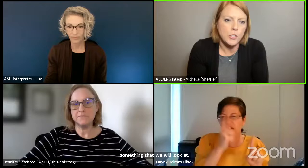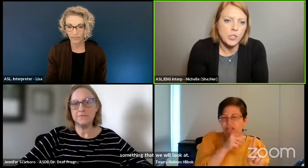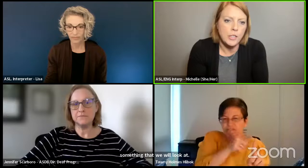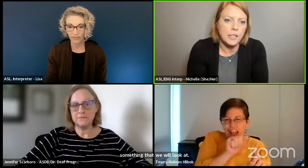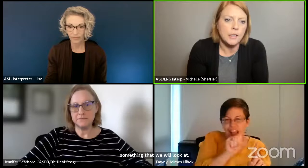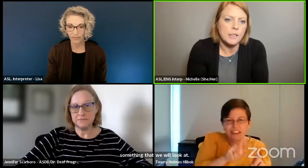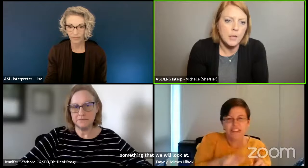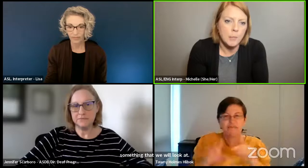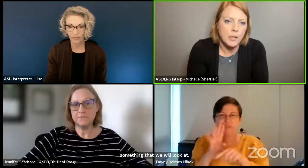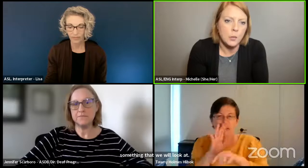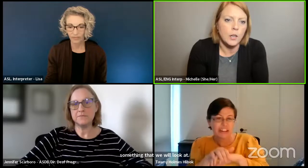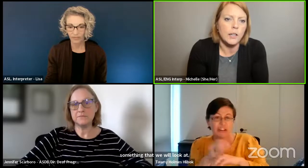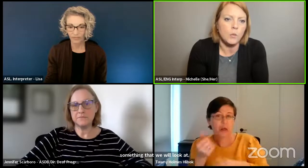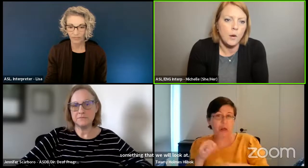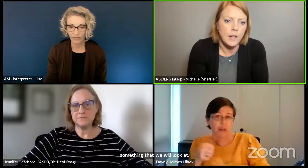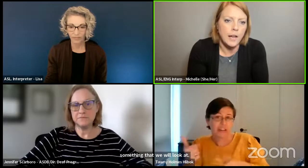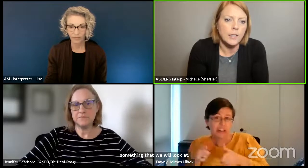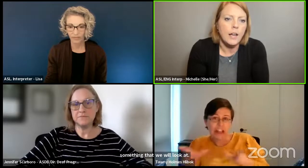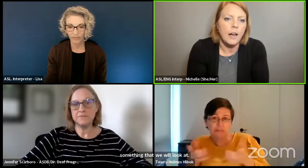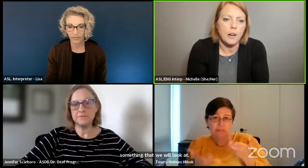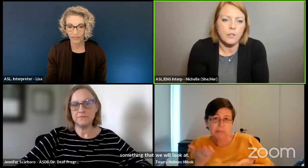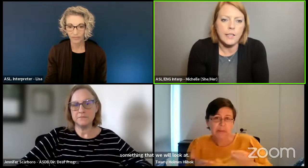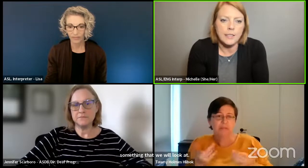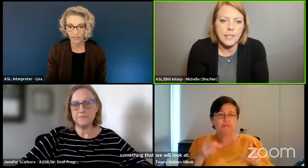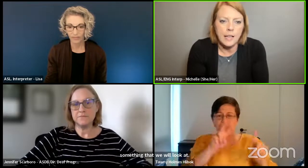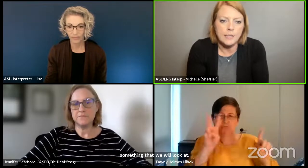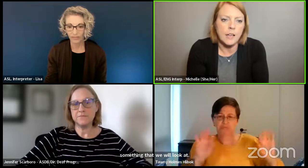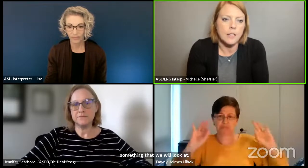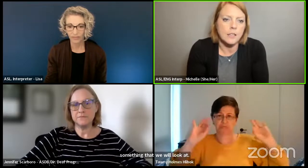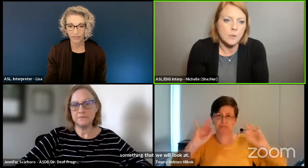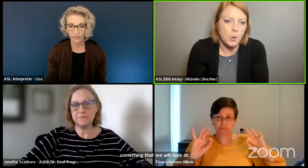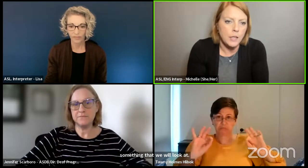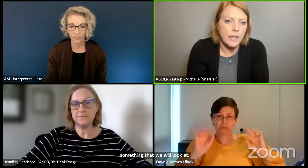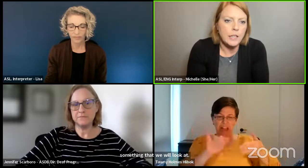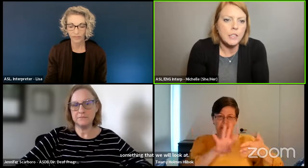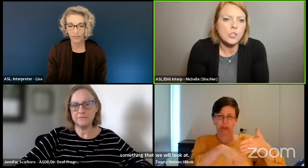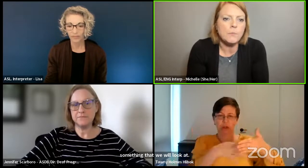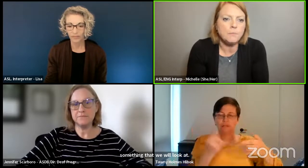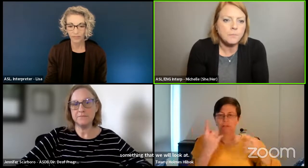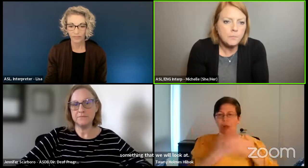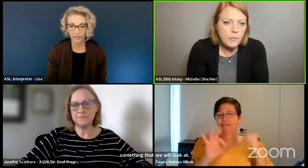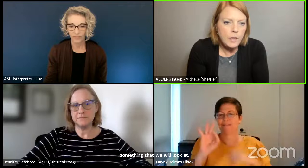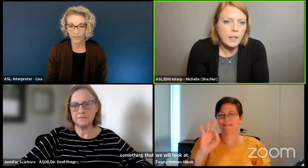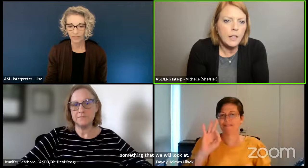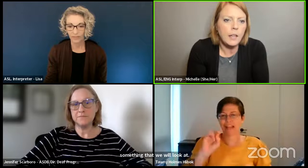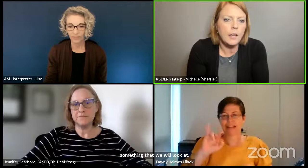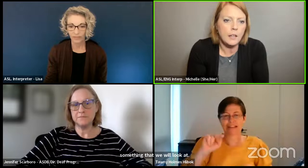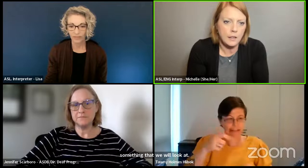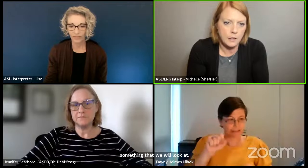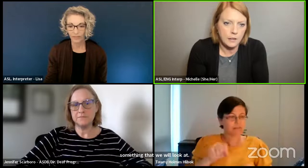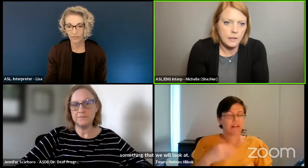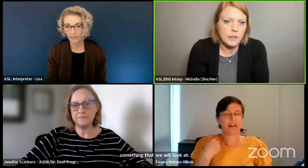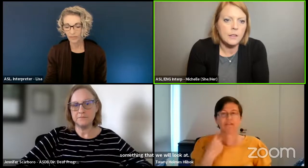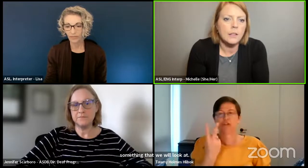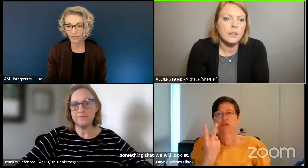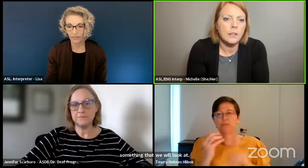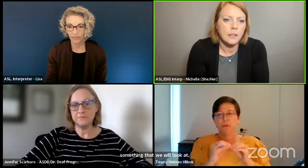in the spreadsheet and the subcommittee work and whatnot related to ASL and spoken English.